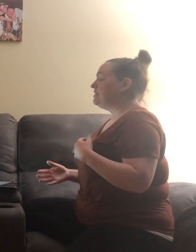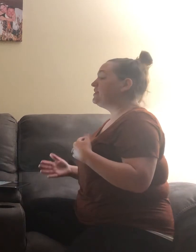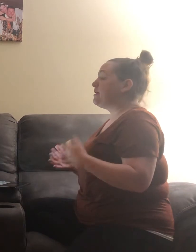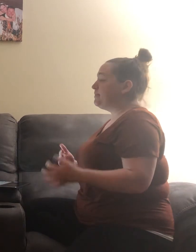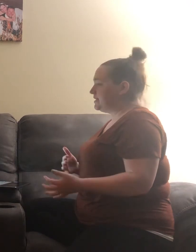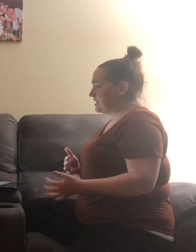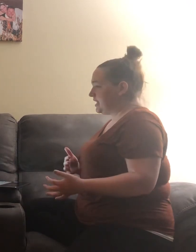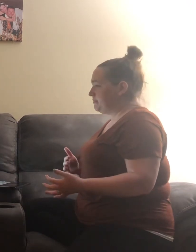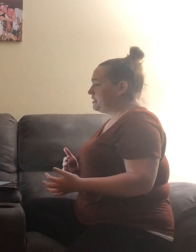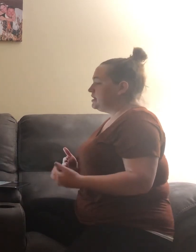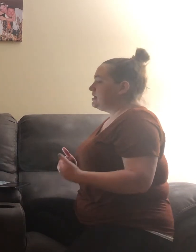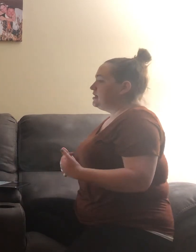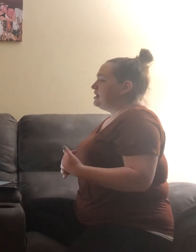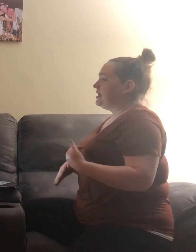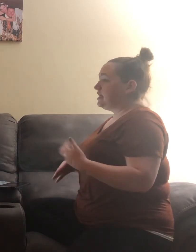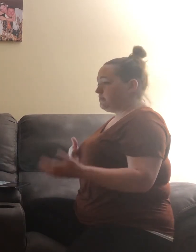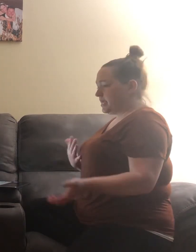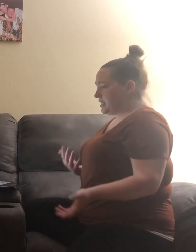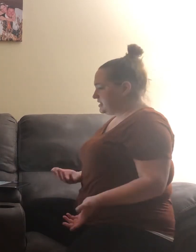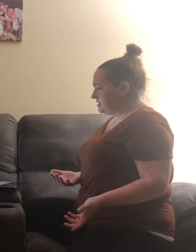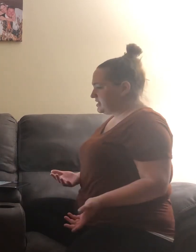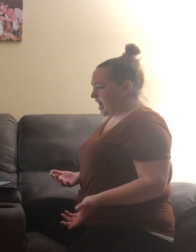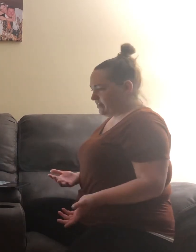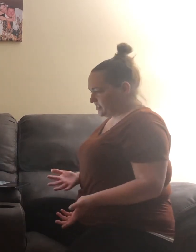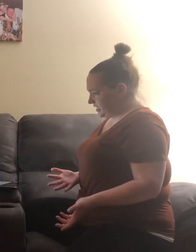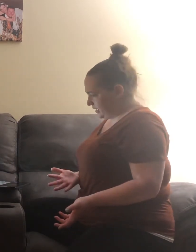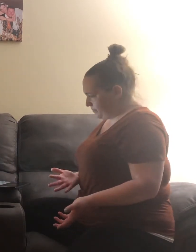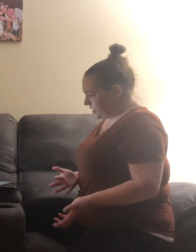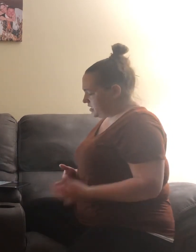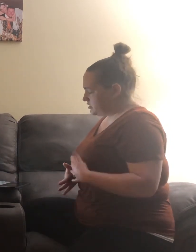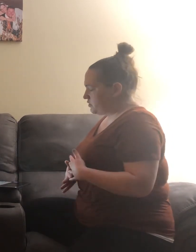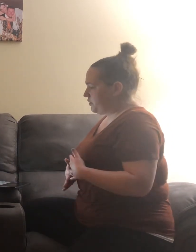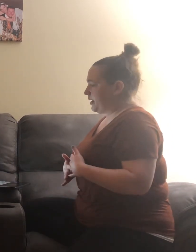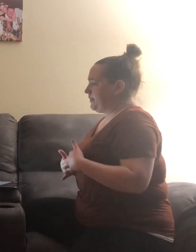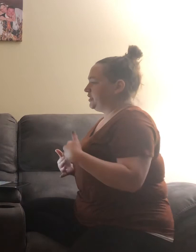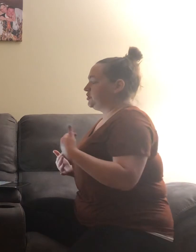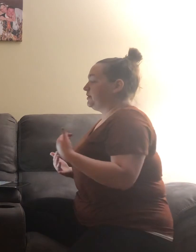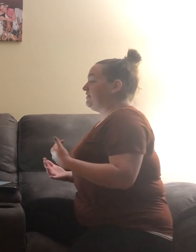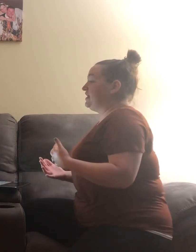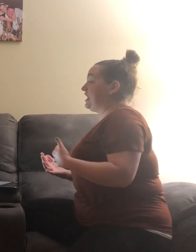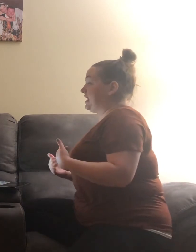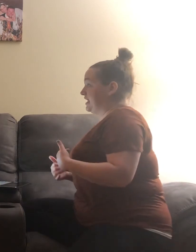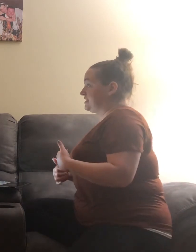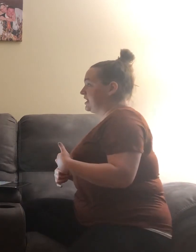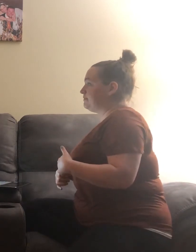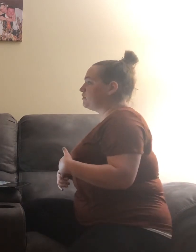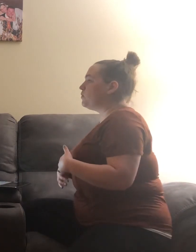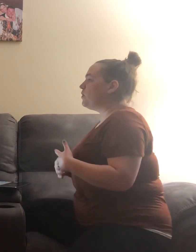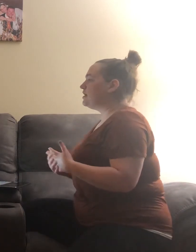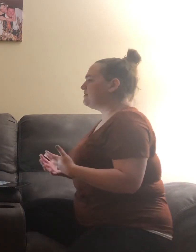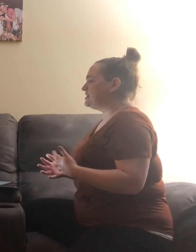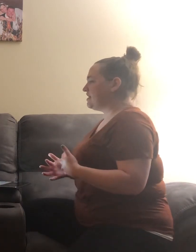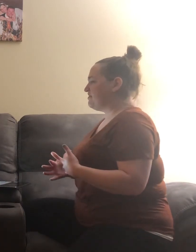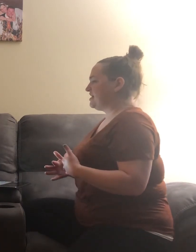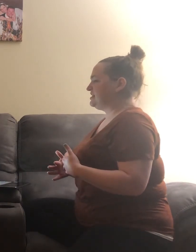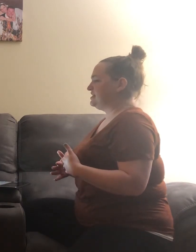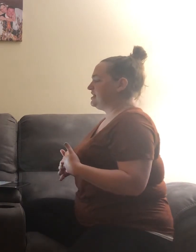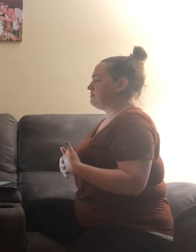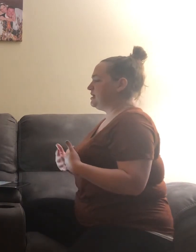at bedtime. It can make kids kind of sleepy, so we want to make sure we're giving it at nighttime. One of the side effects is it can make